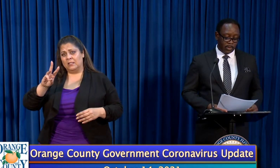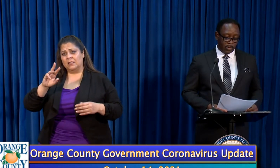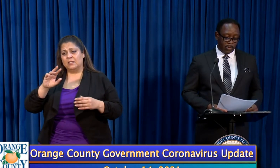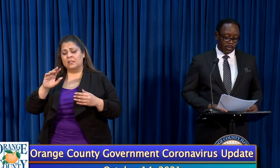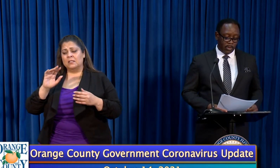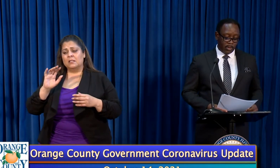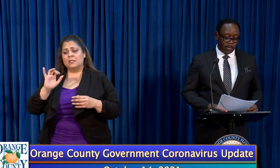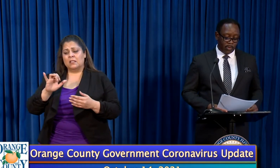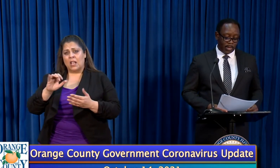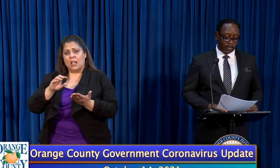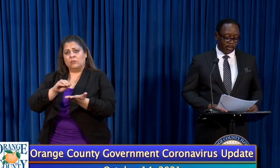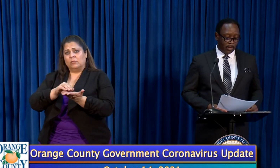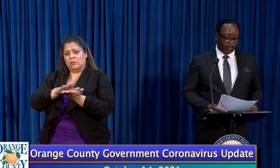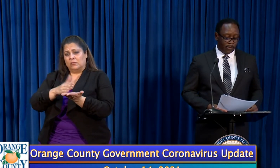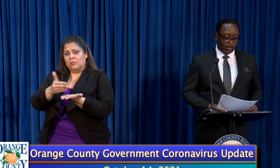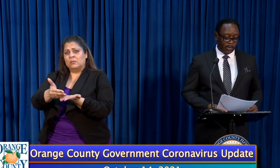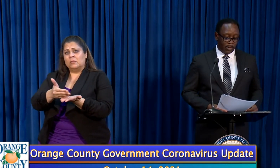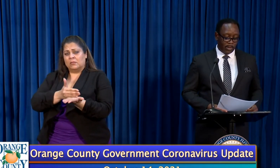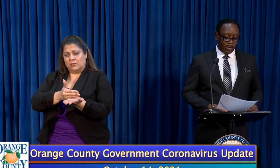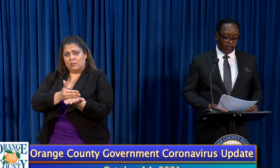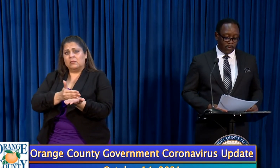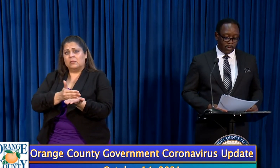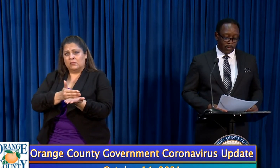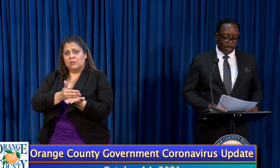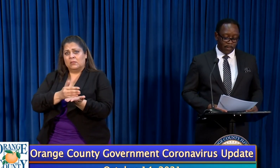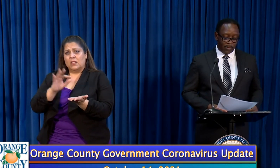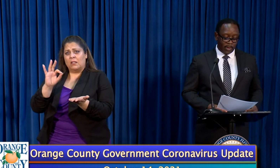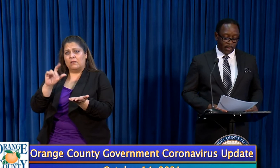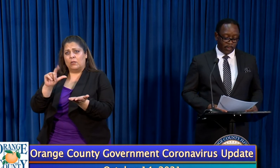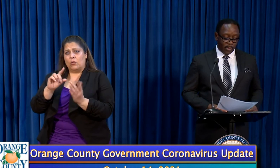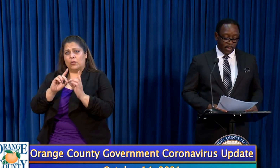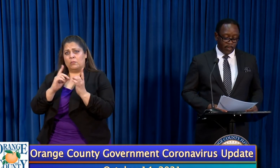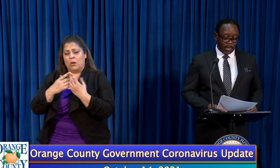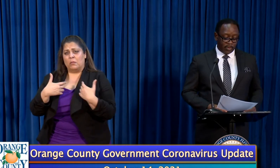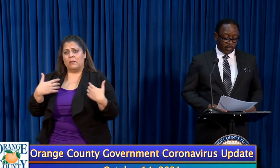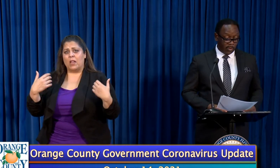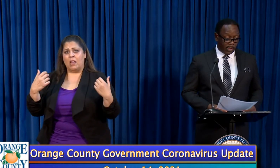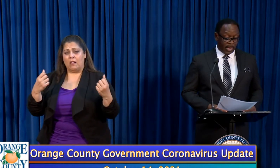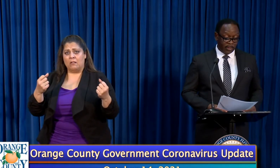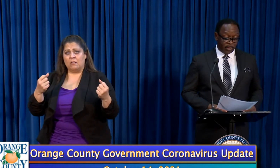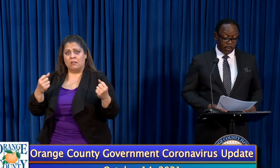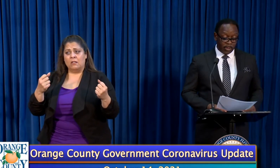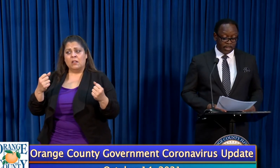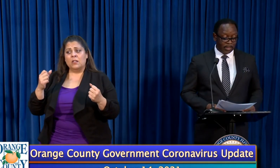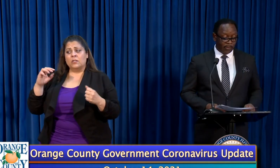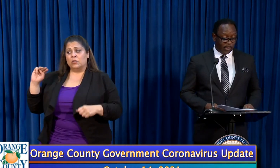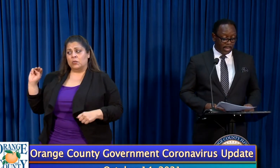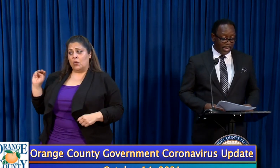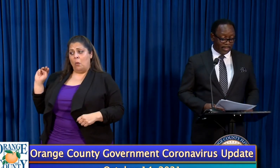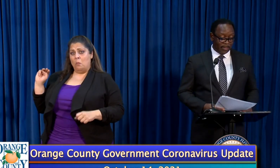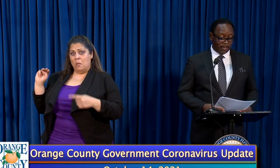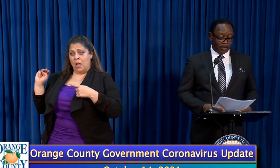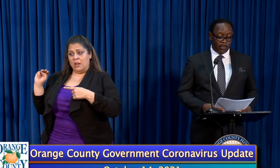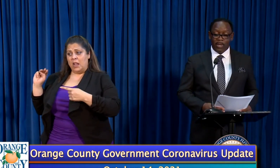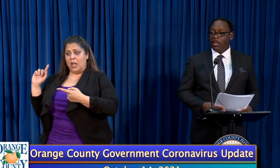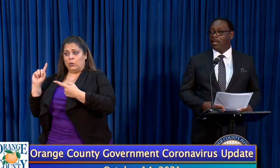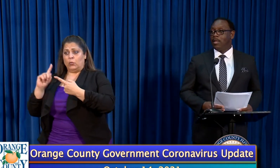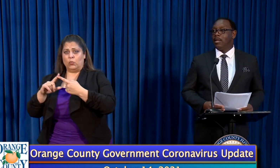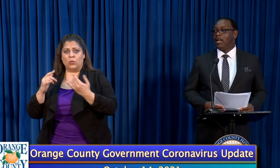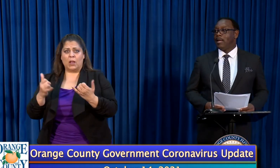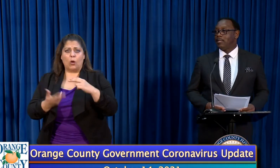pursuant to the records of the Florida Department of Health. That is 36 fatalities since